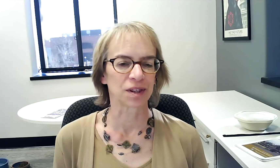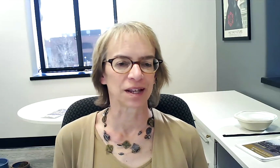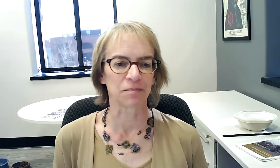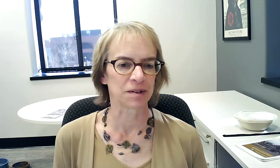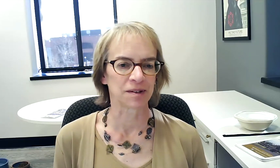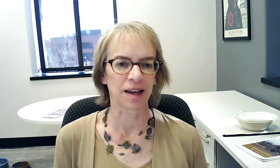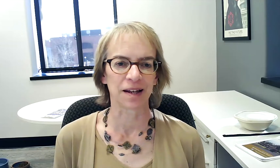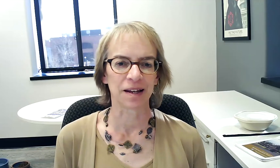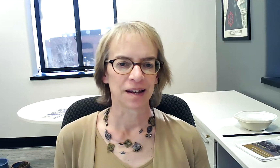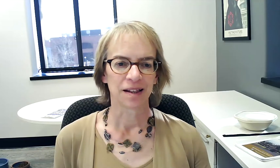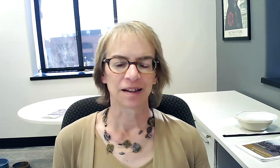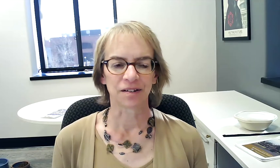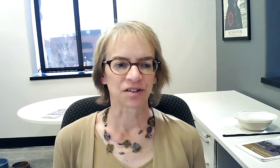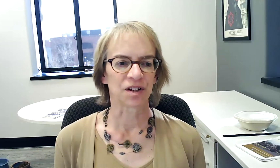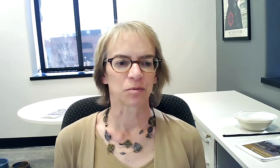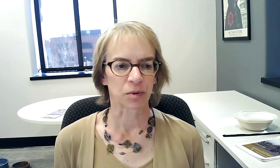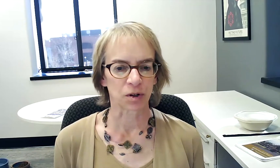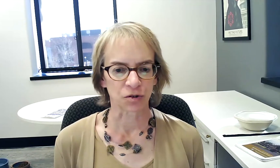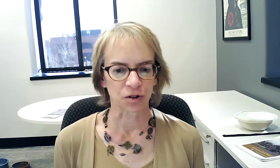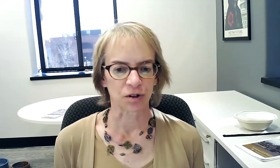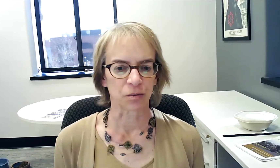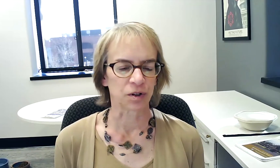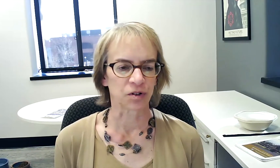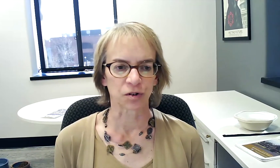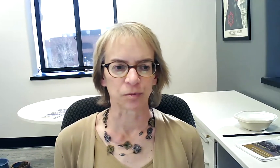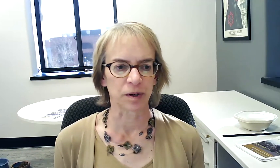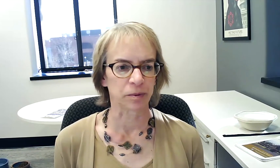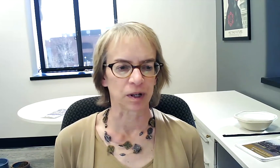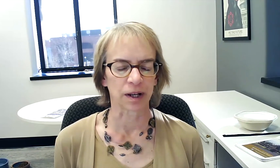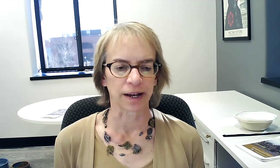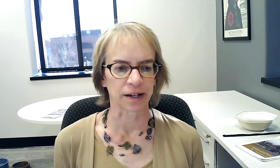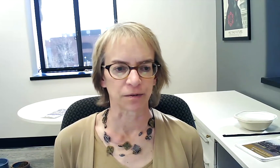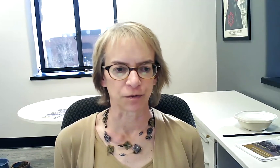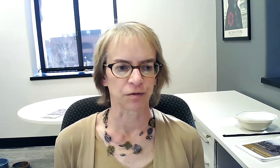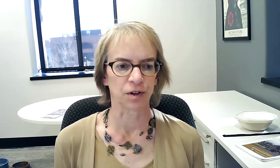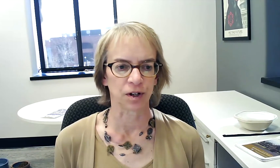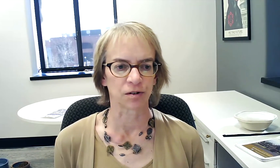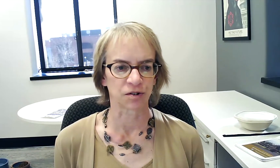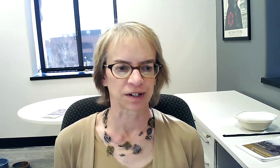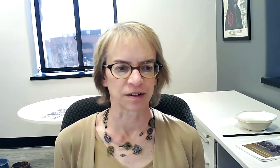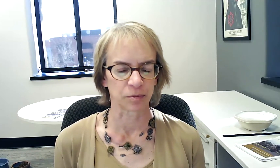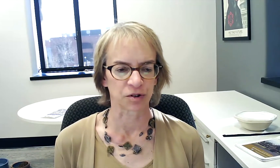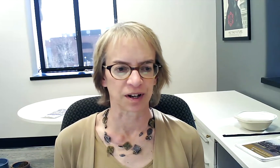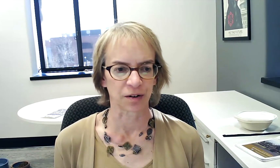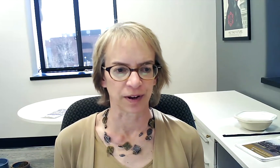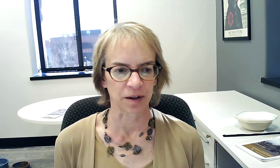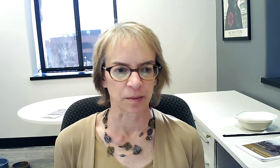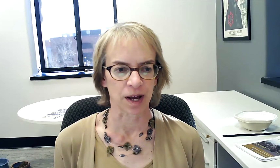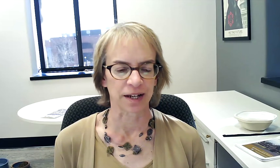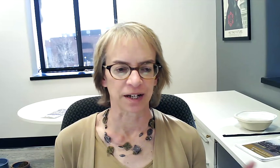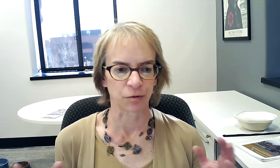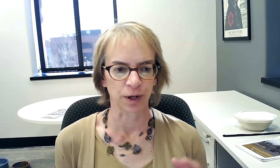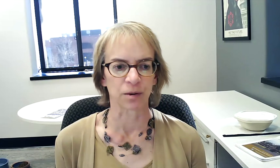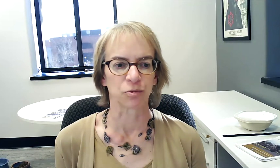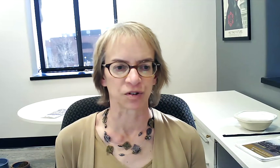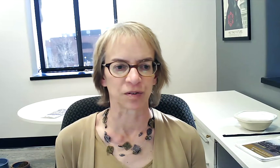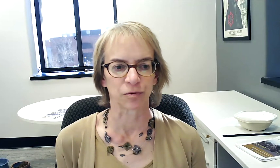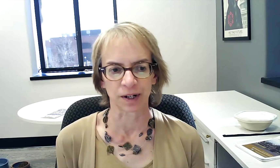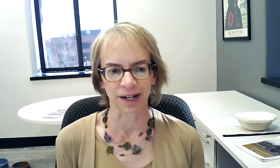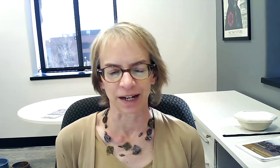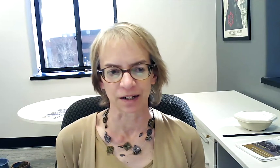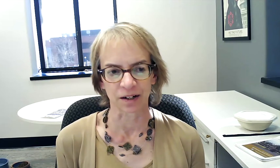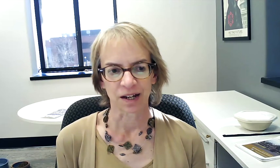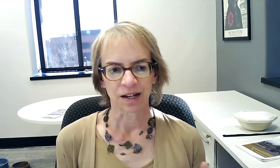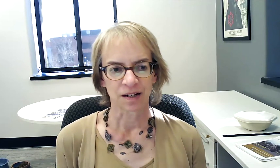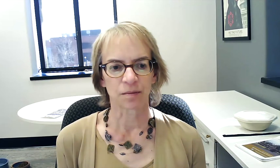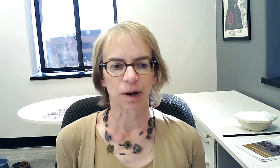was so that, say, the existing proposal would serve people at 50 or 60% of AMI, and if we could put some